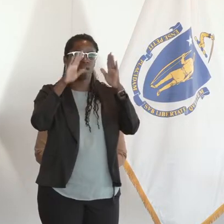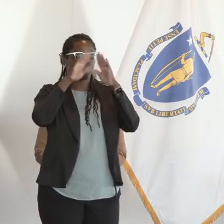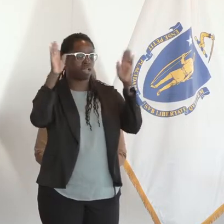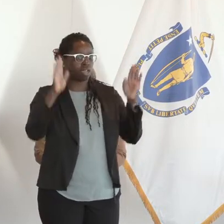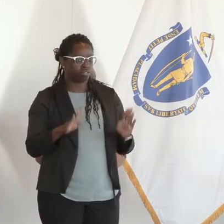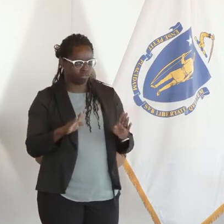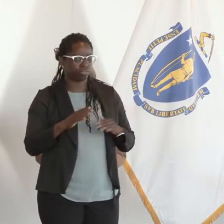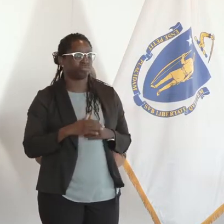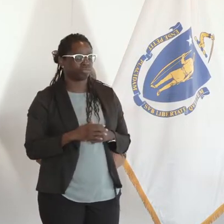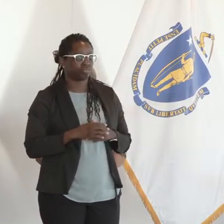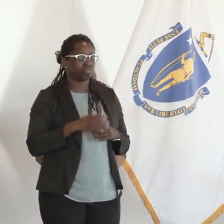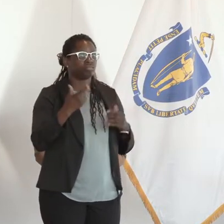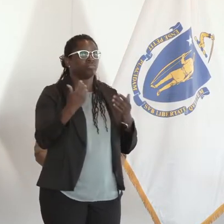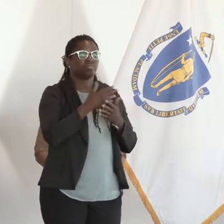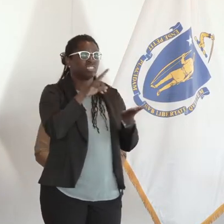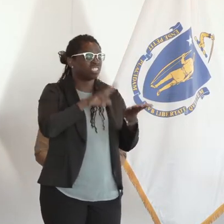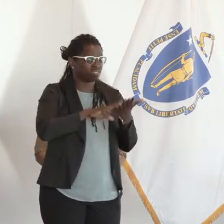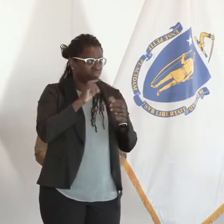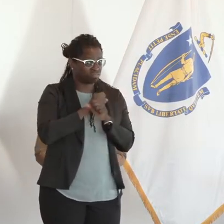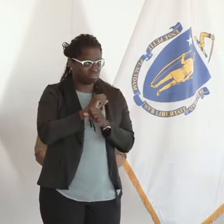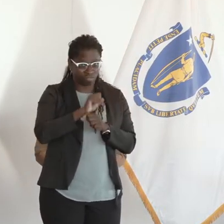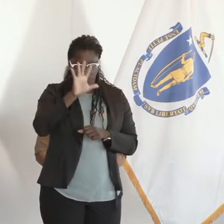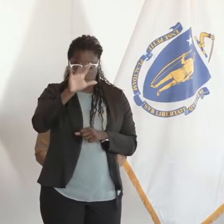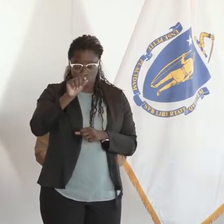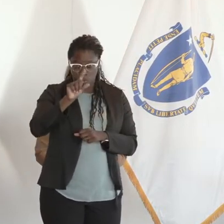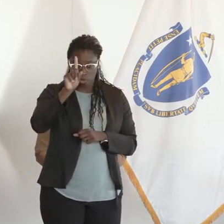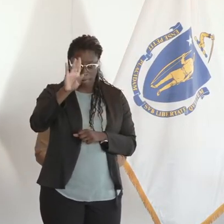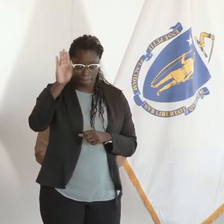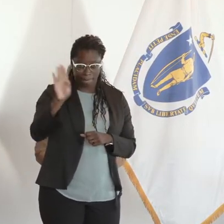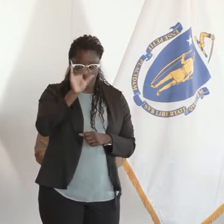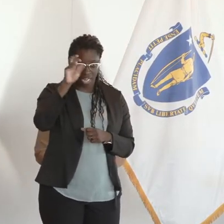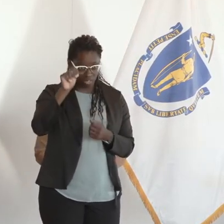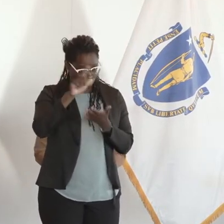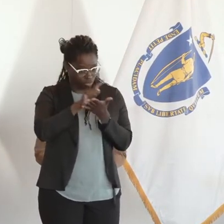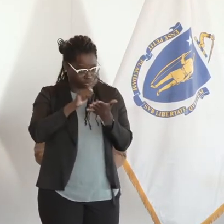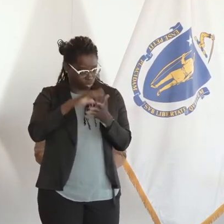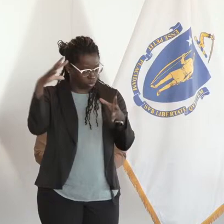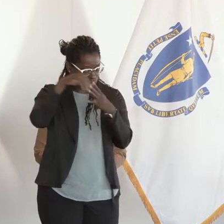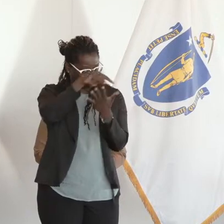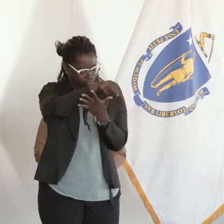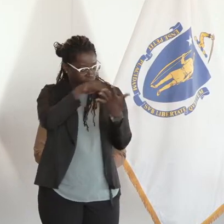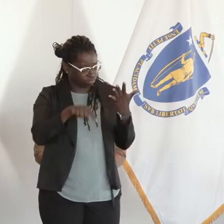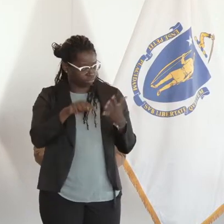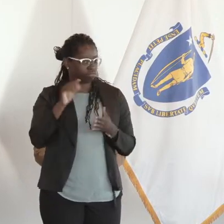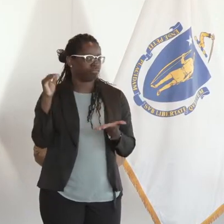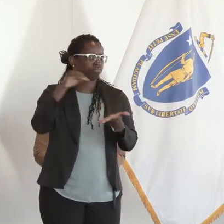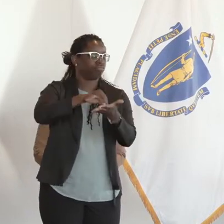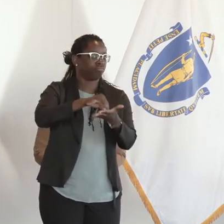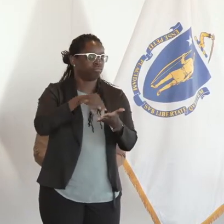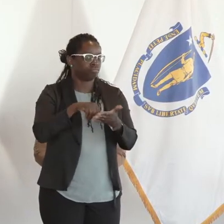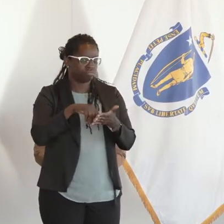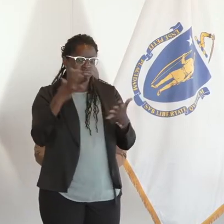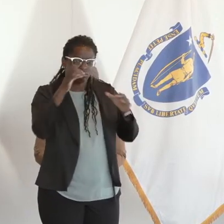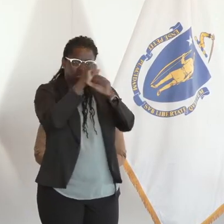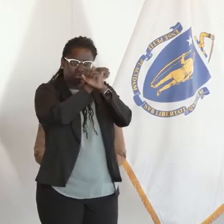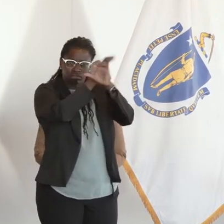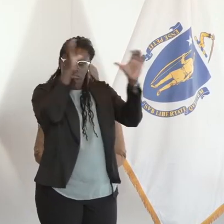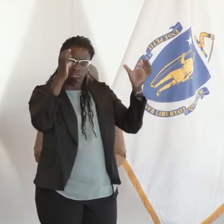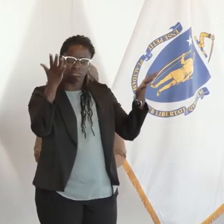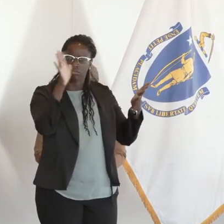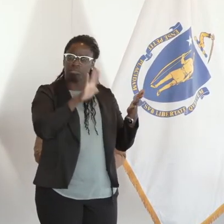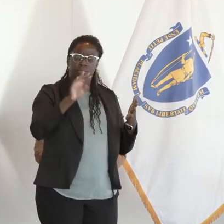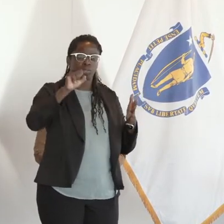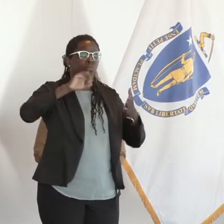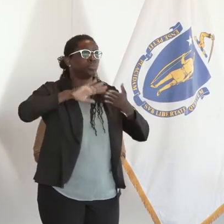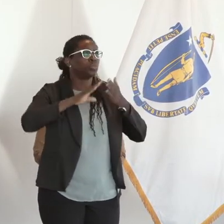$5.1 billion housing law. And she envisions Massachusetts becoming the hub for climate tech